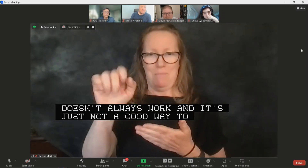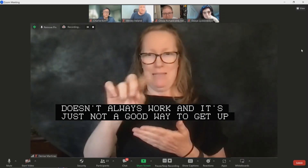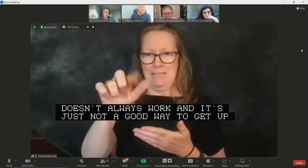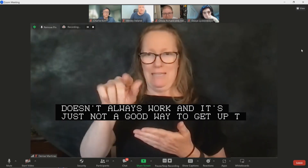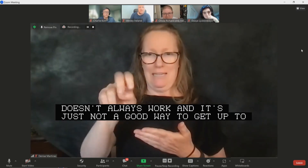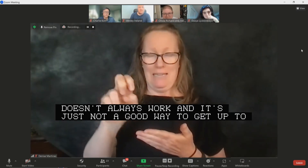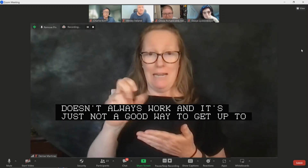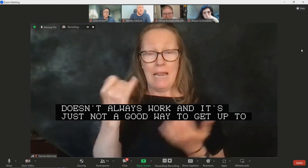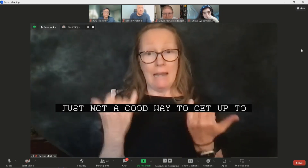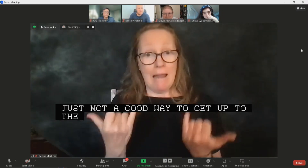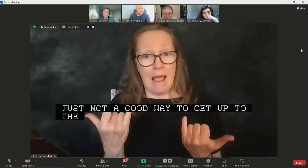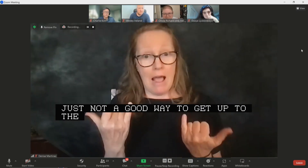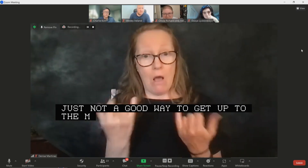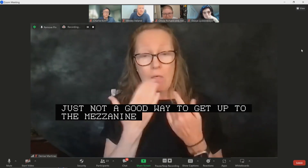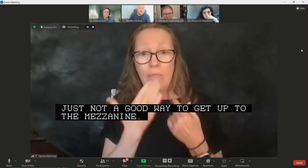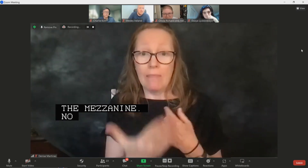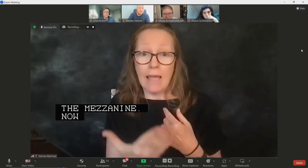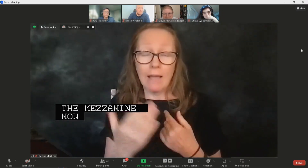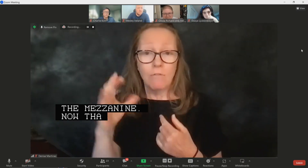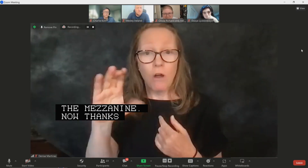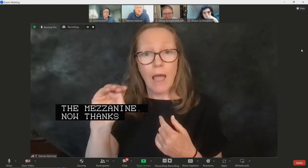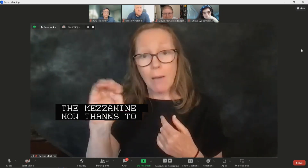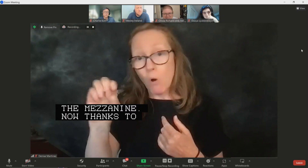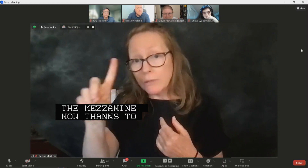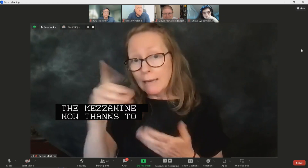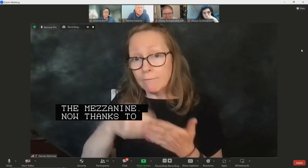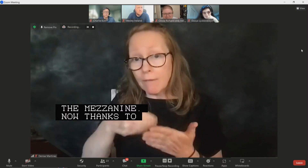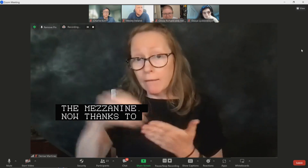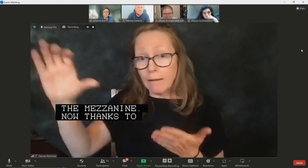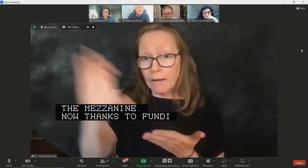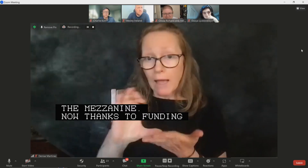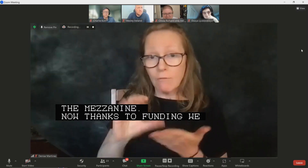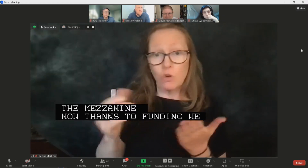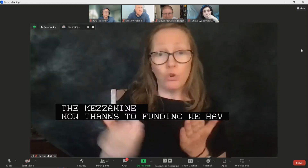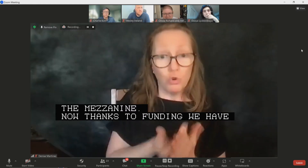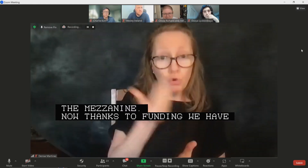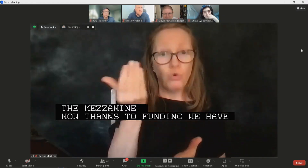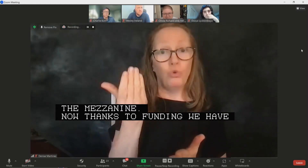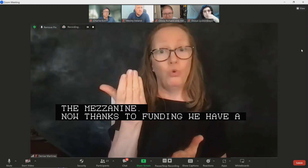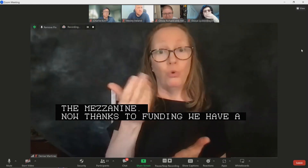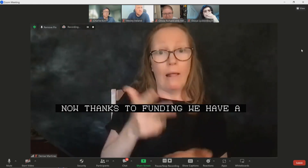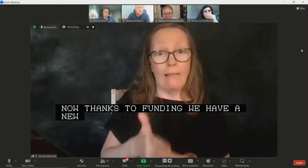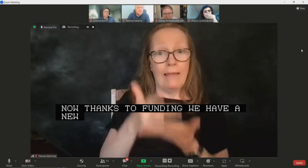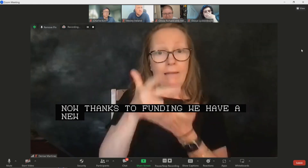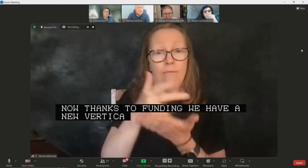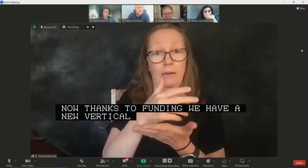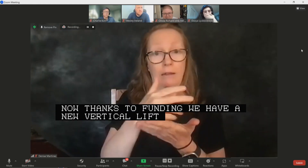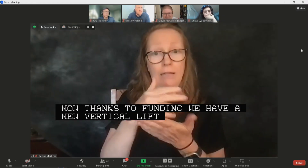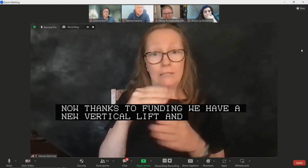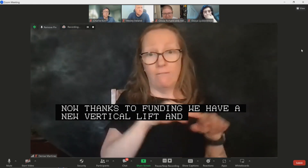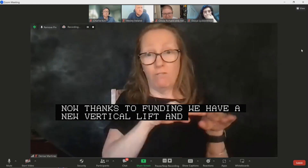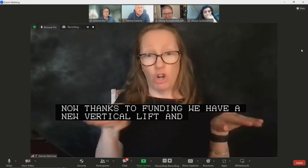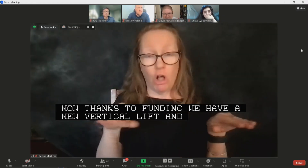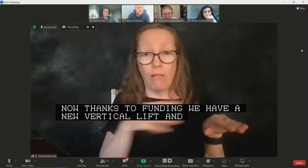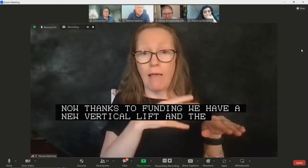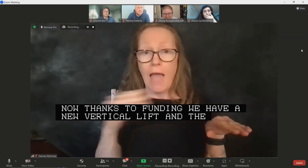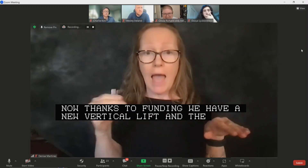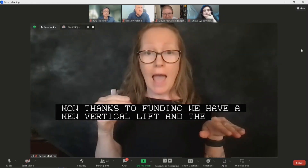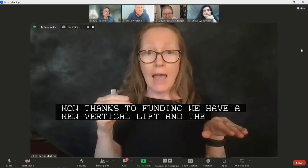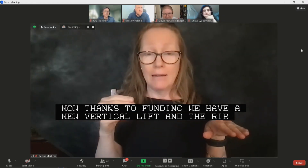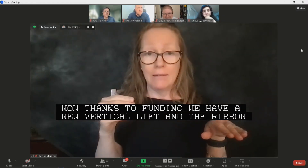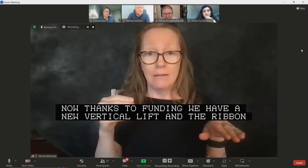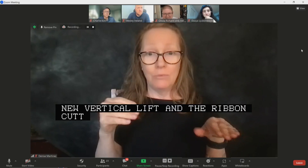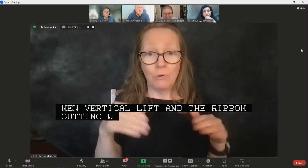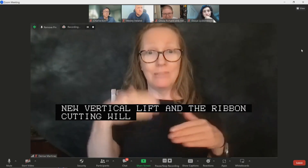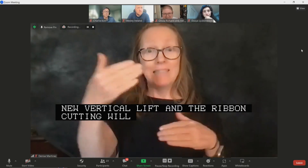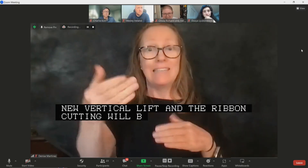we have a new vertical lift, and the ribbon cutting will be next Wednesday, July 26th at